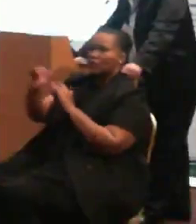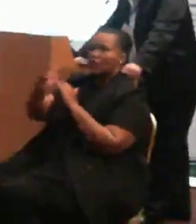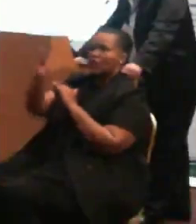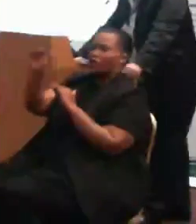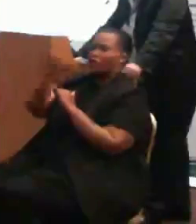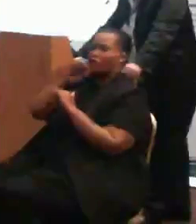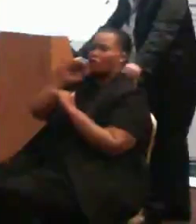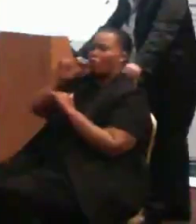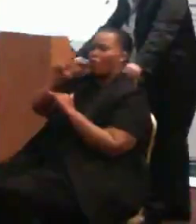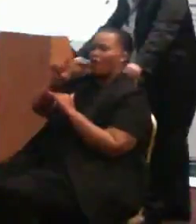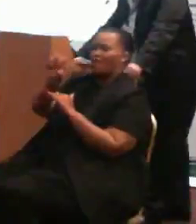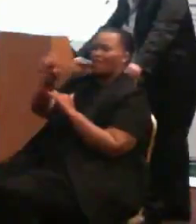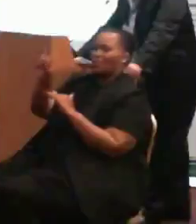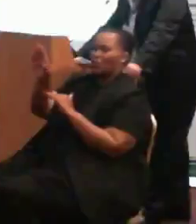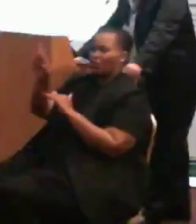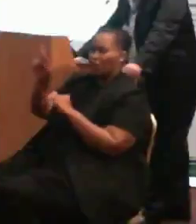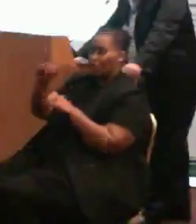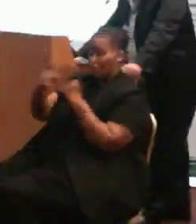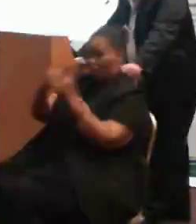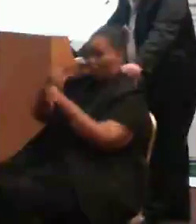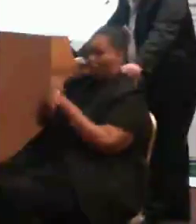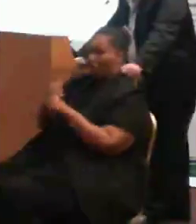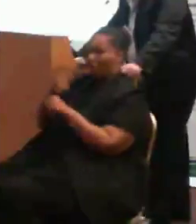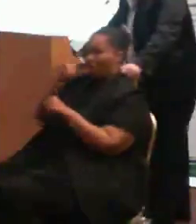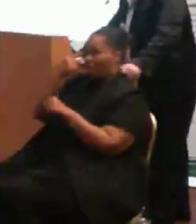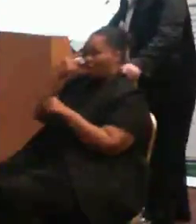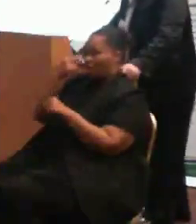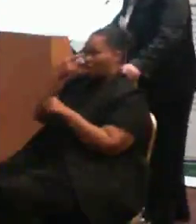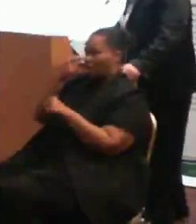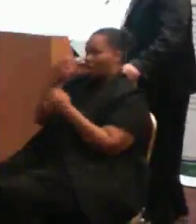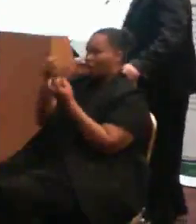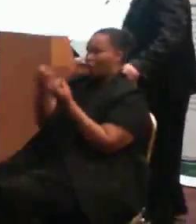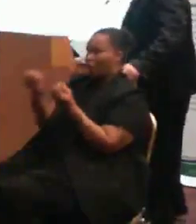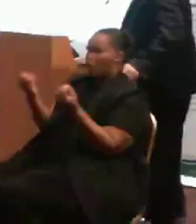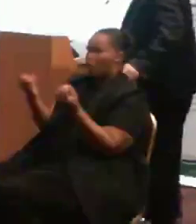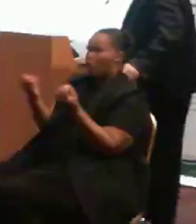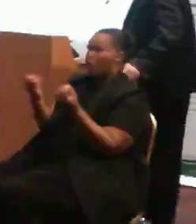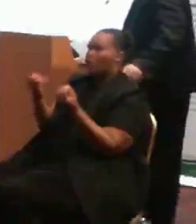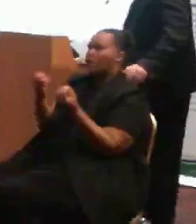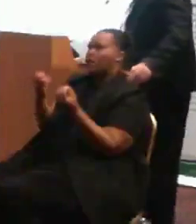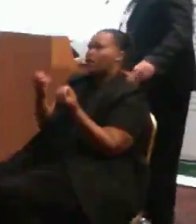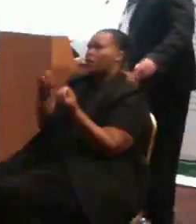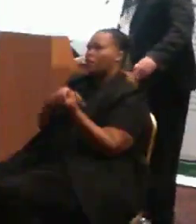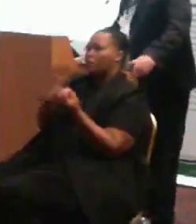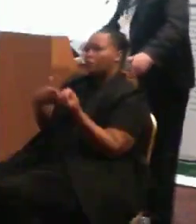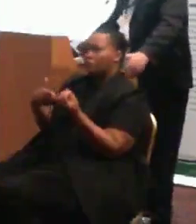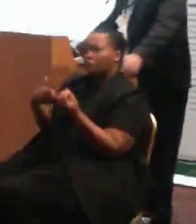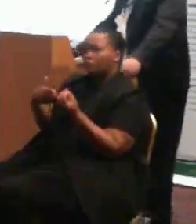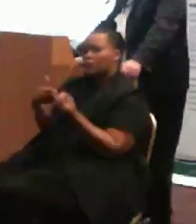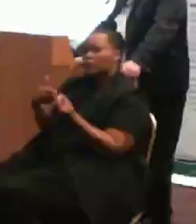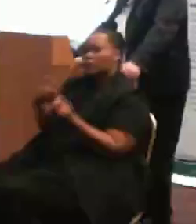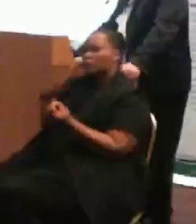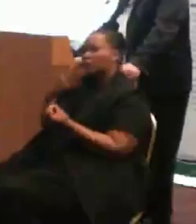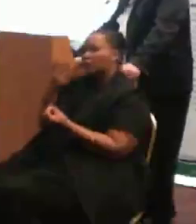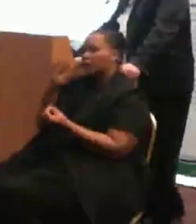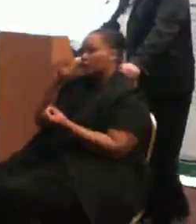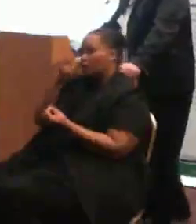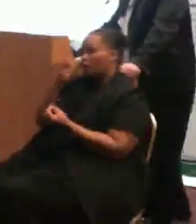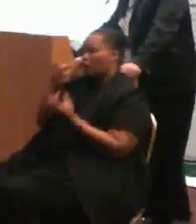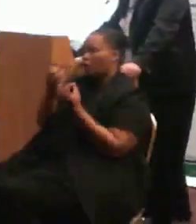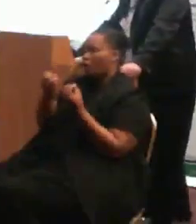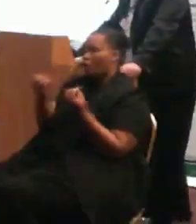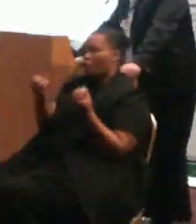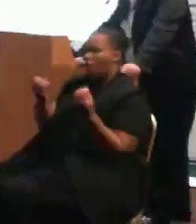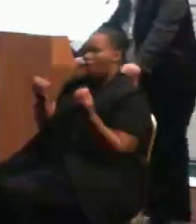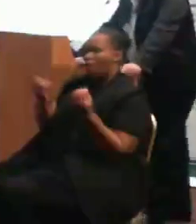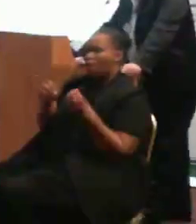billion rand a year. The coal, I want you to watch very closely, madam. The coal inefficiency is greater